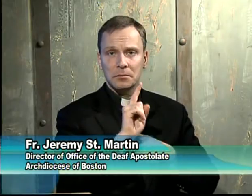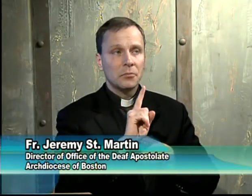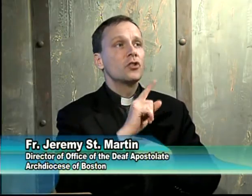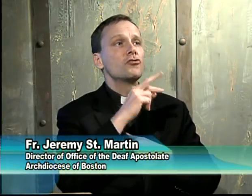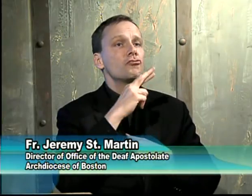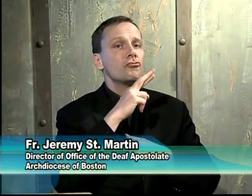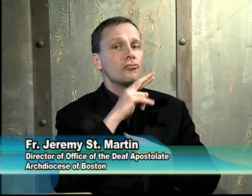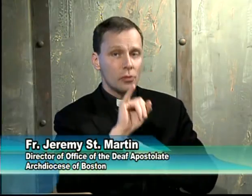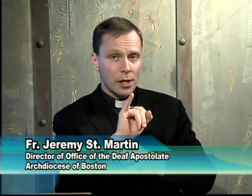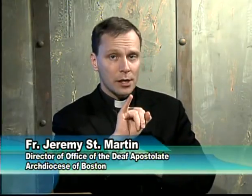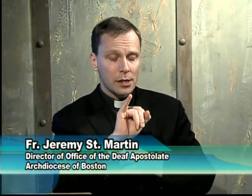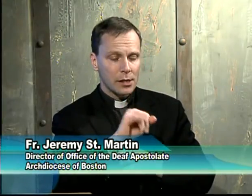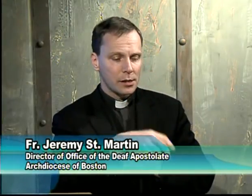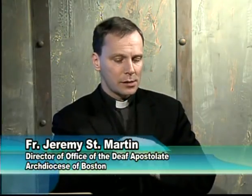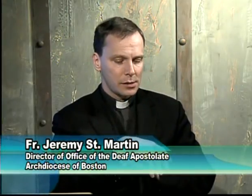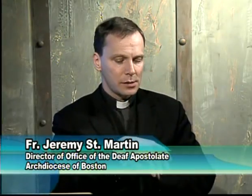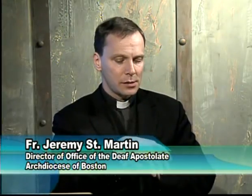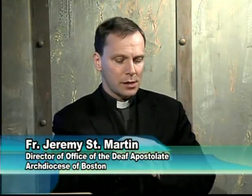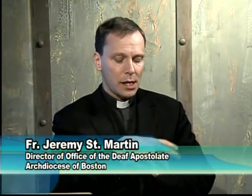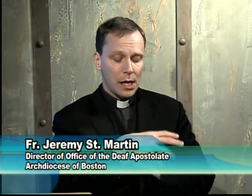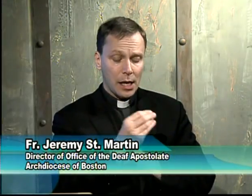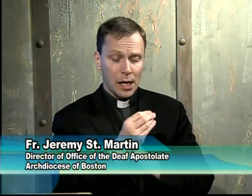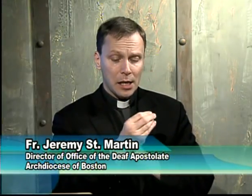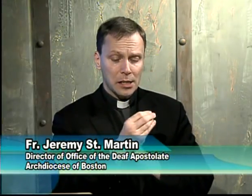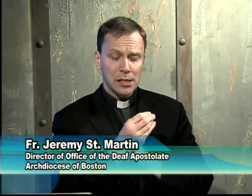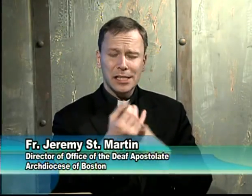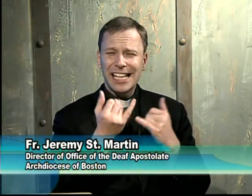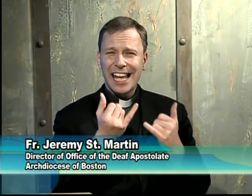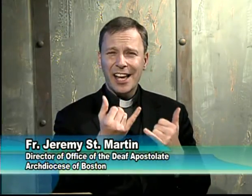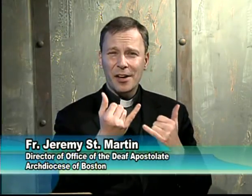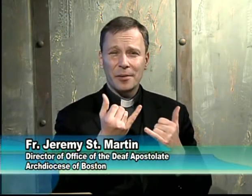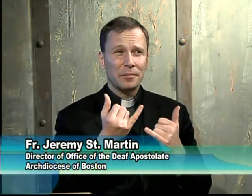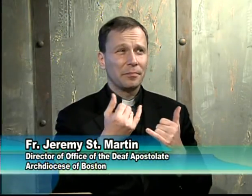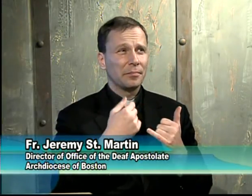Rhode Island, and we lived there.